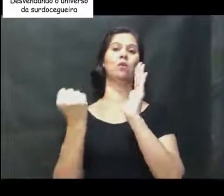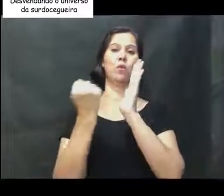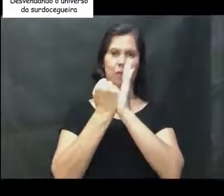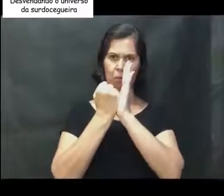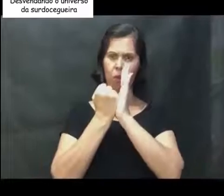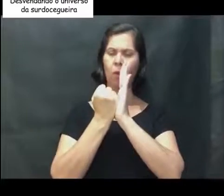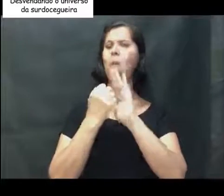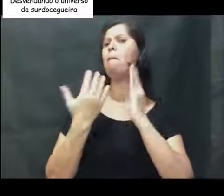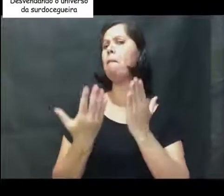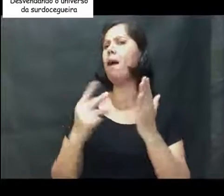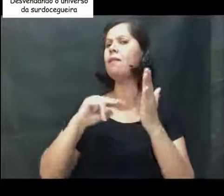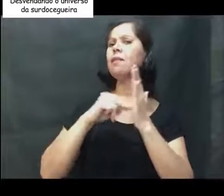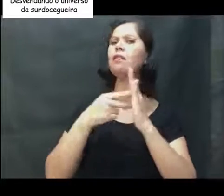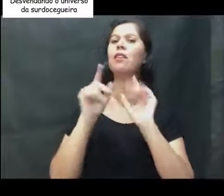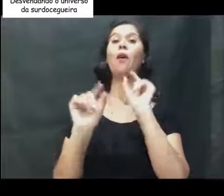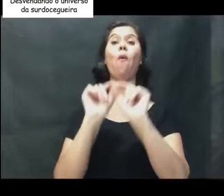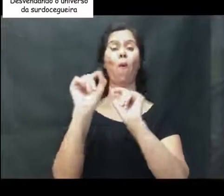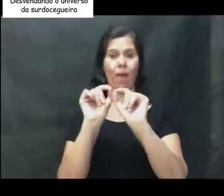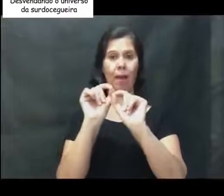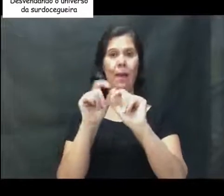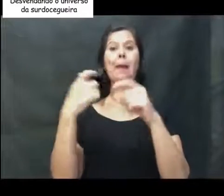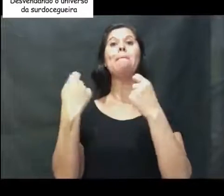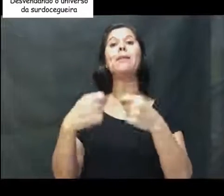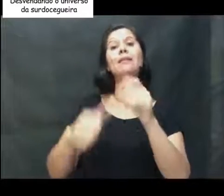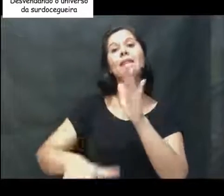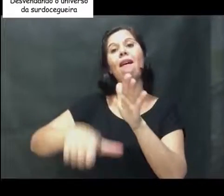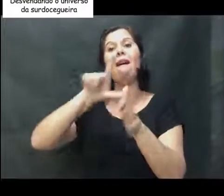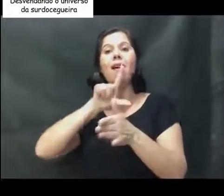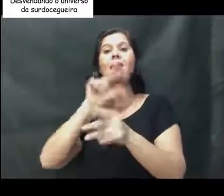This means that you must first use concrete objects.